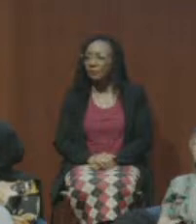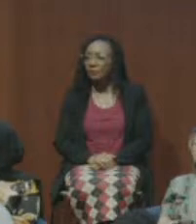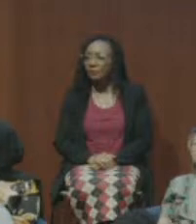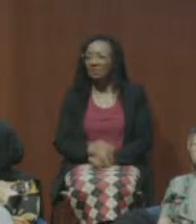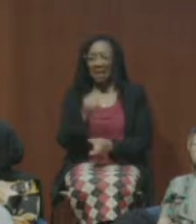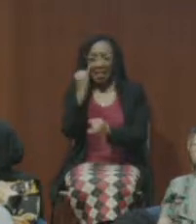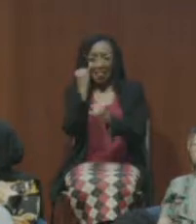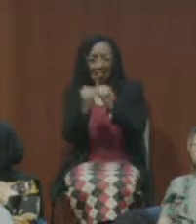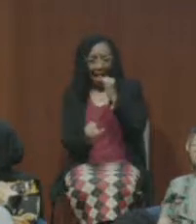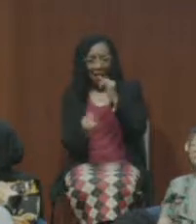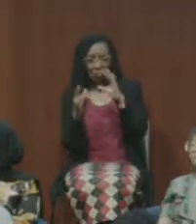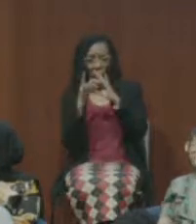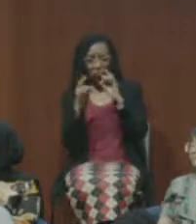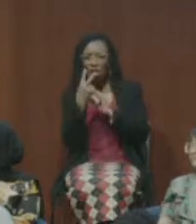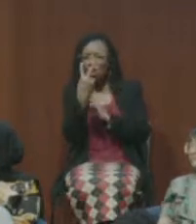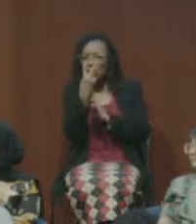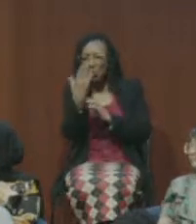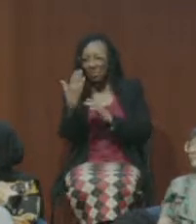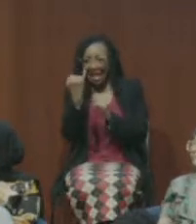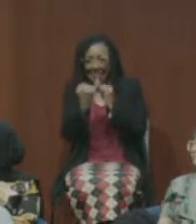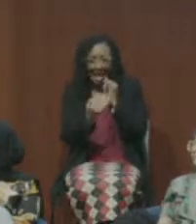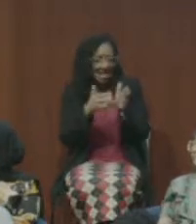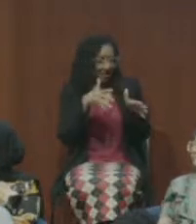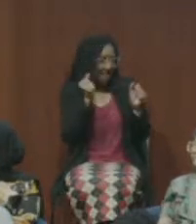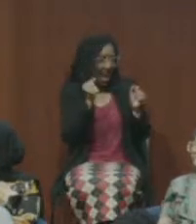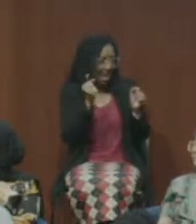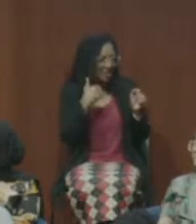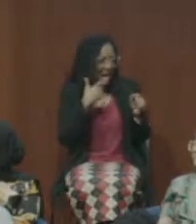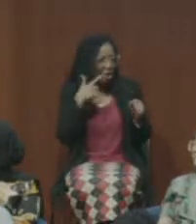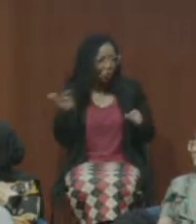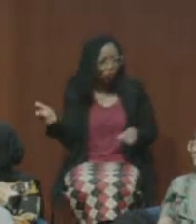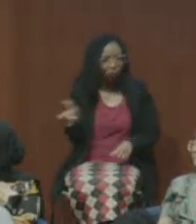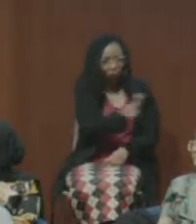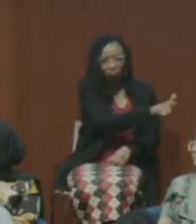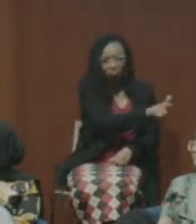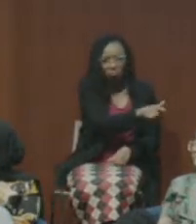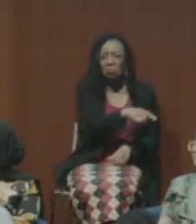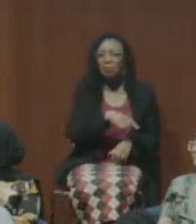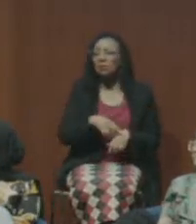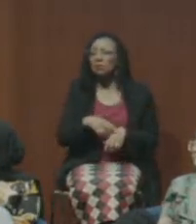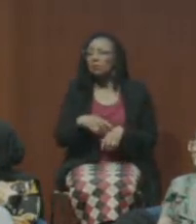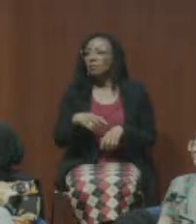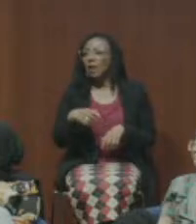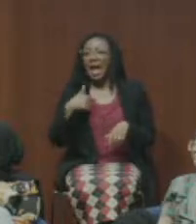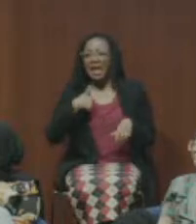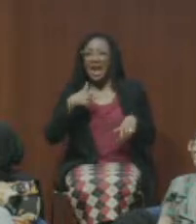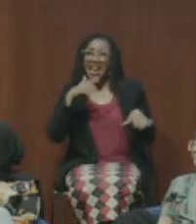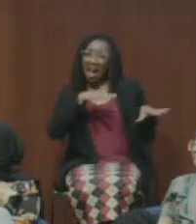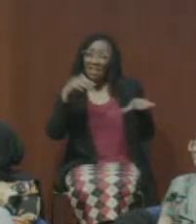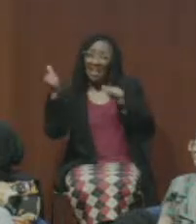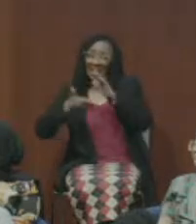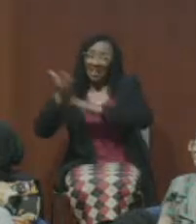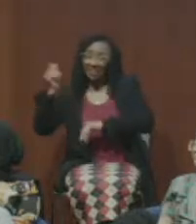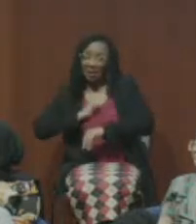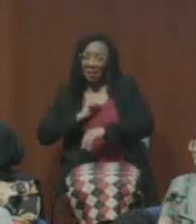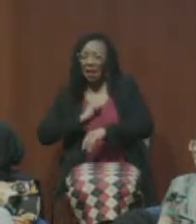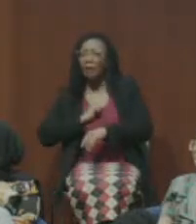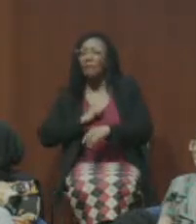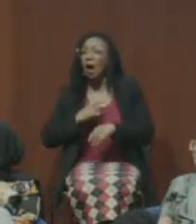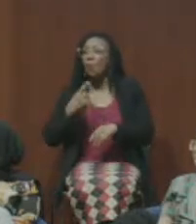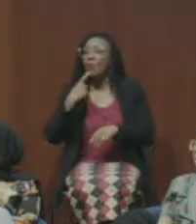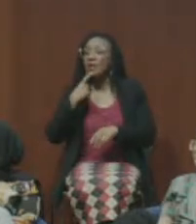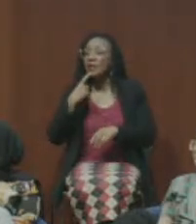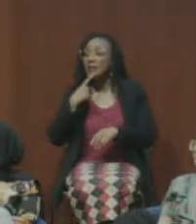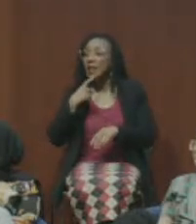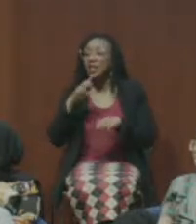Last, I'd like to say 2 last things very quickly because I know there's other panelists and I'm going to have to run. I want to say that